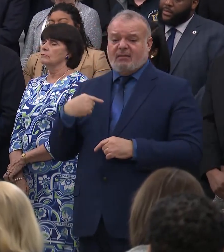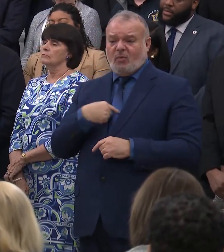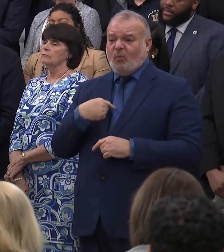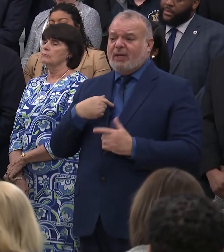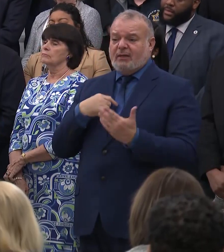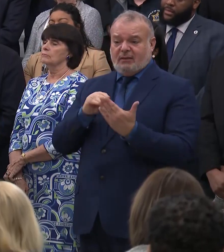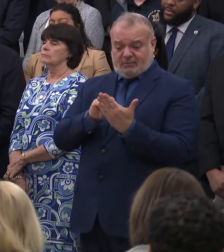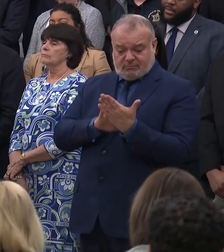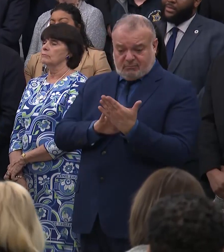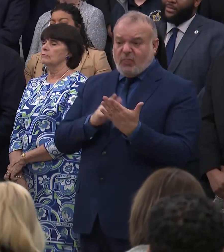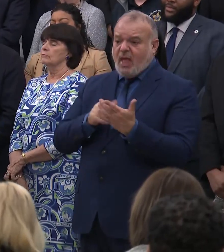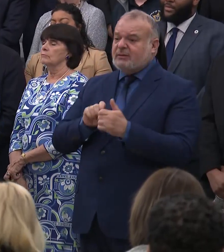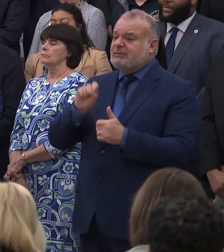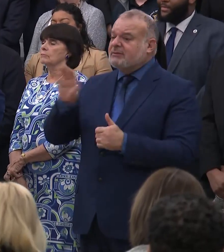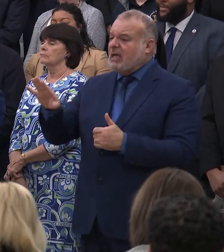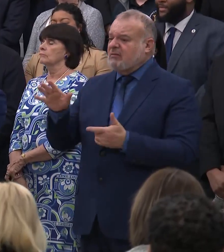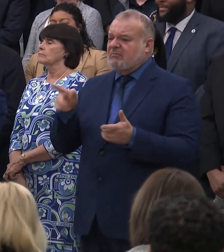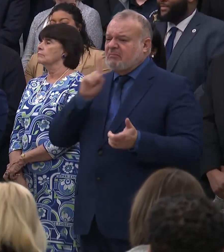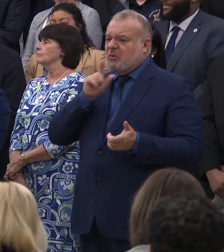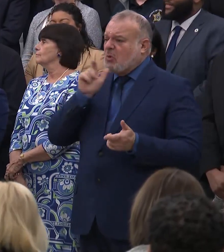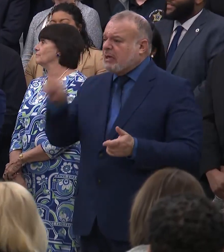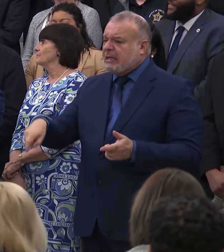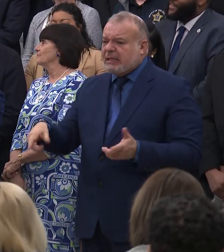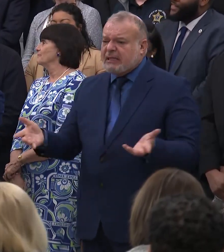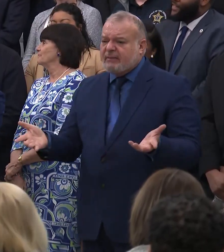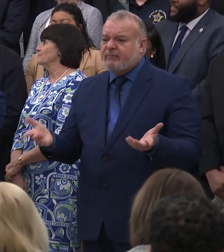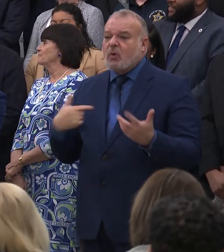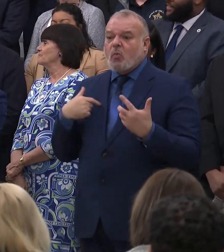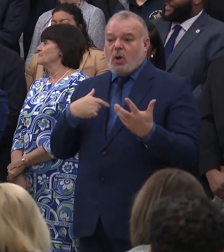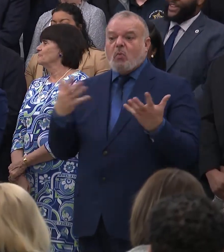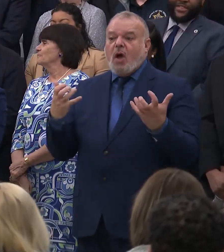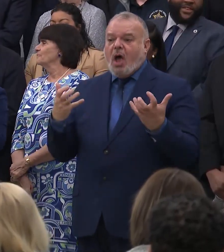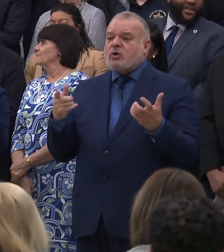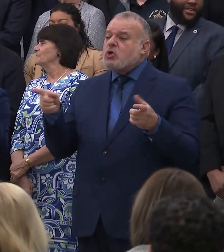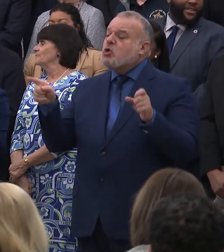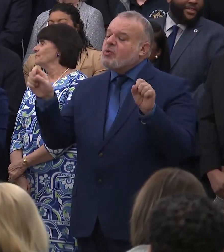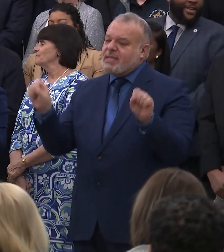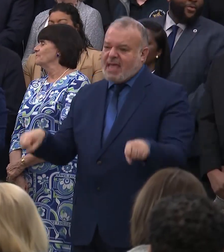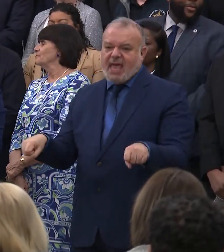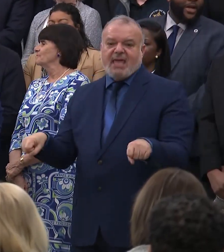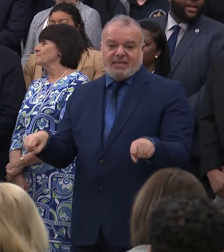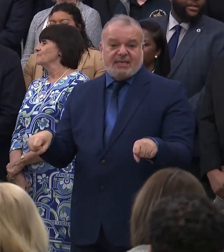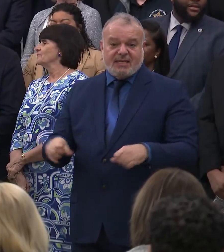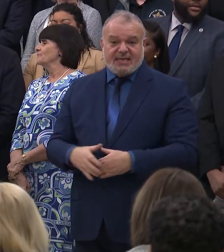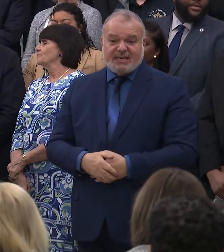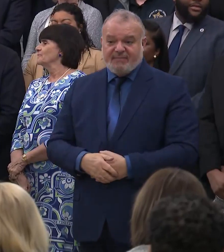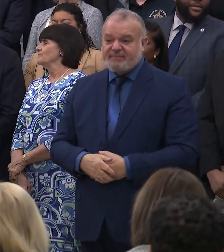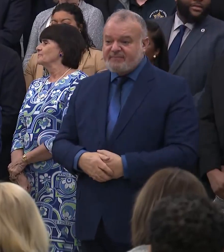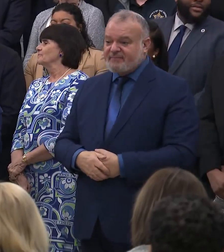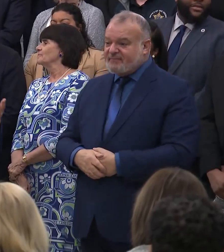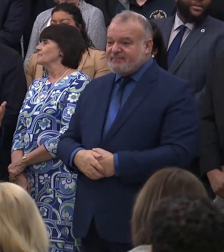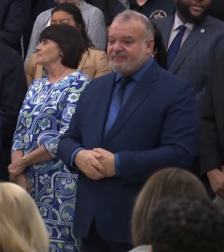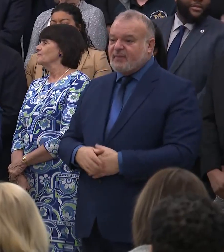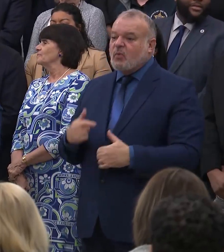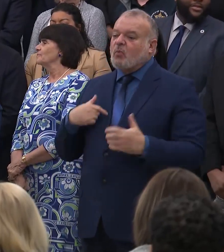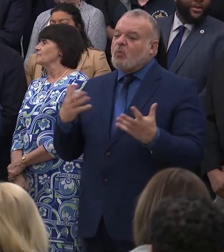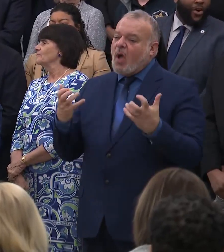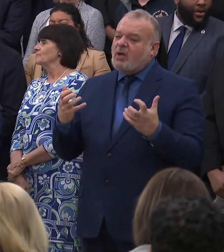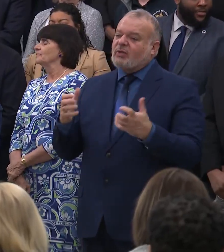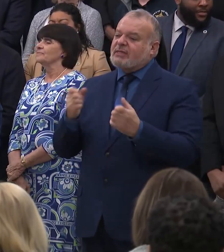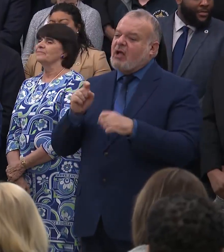it, but if you want it, you'll get it. So it was important that we take the time to do that, to work through what we needed to do with the trial